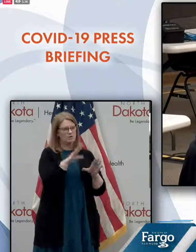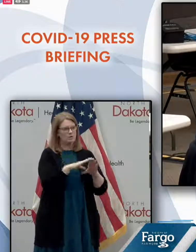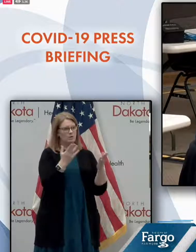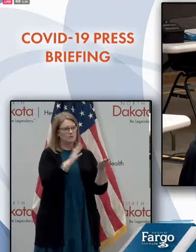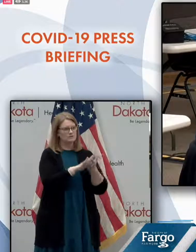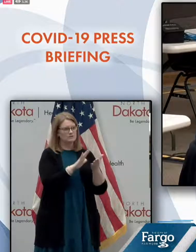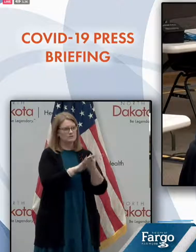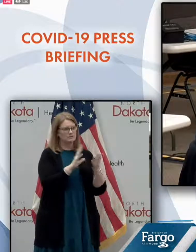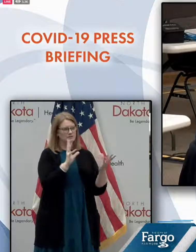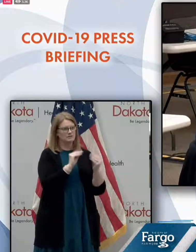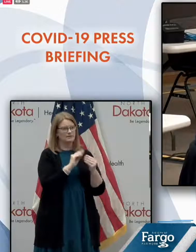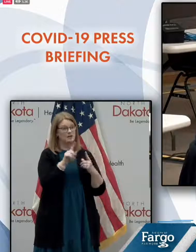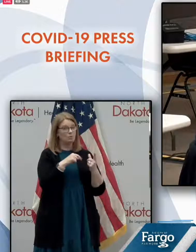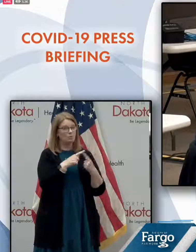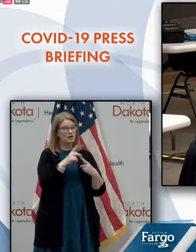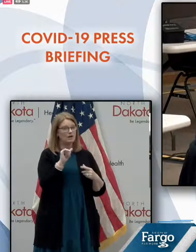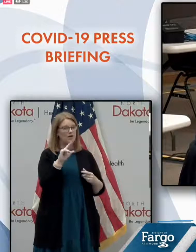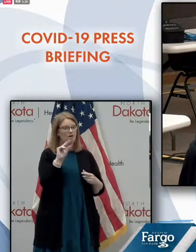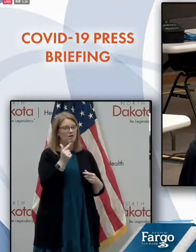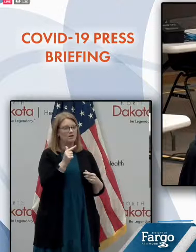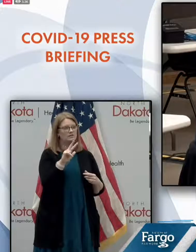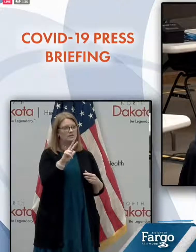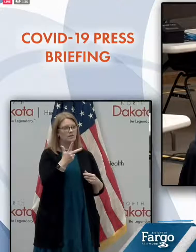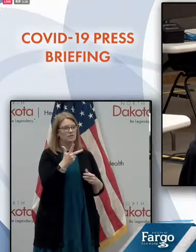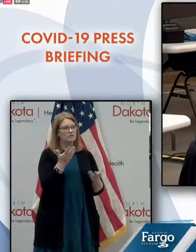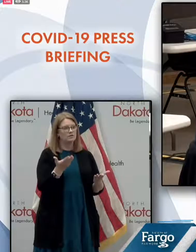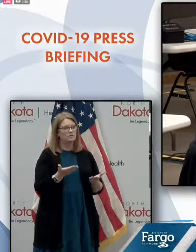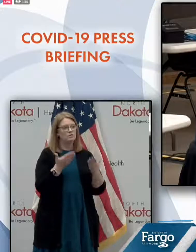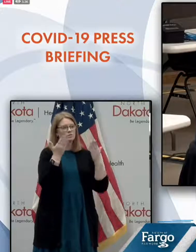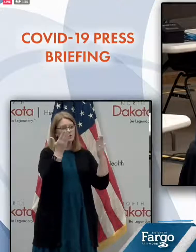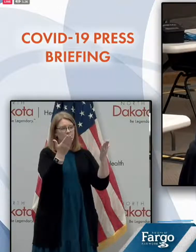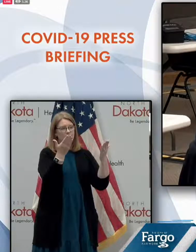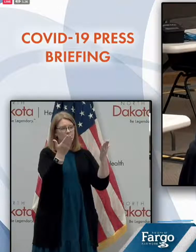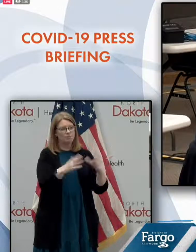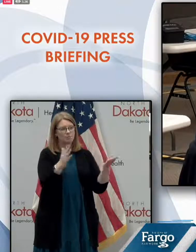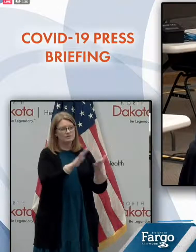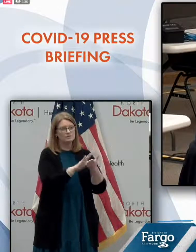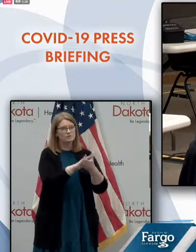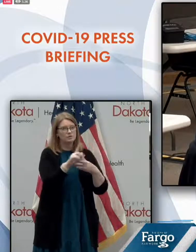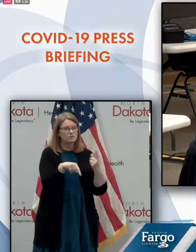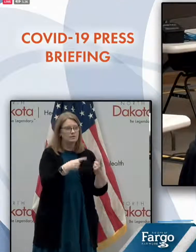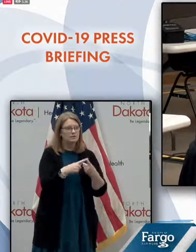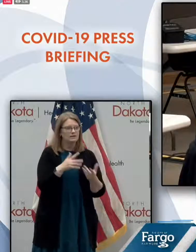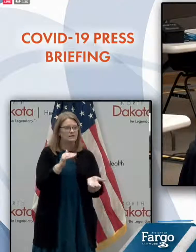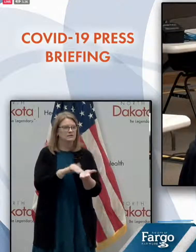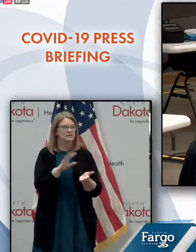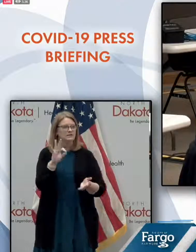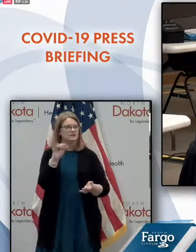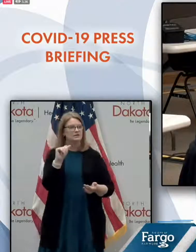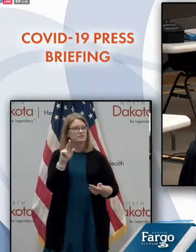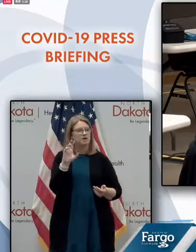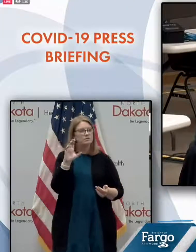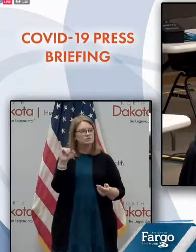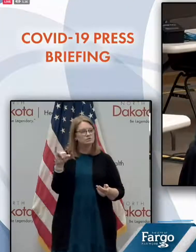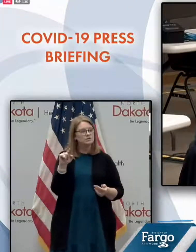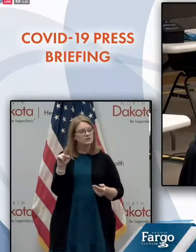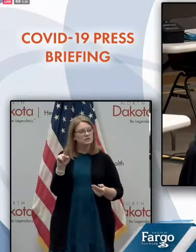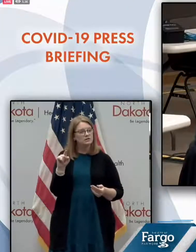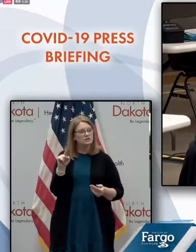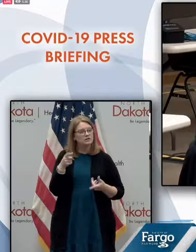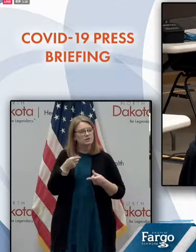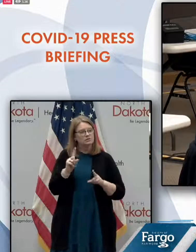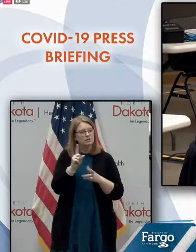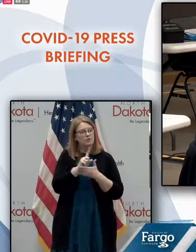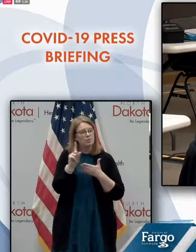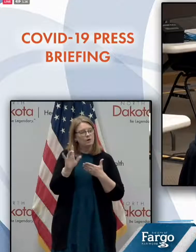meeting on August 3rd to recommend when to open schools. Dr. Fauci said over the weekend in a